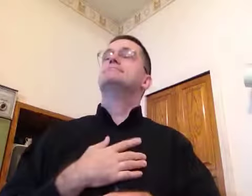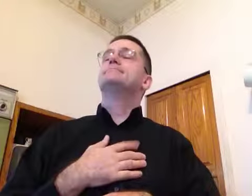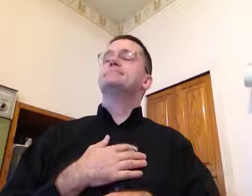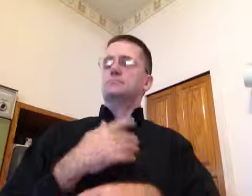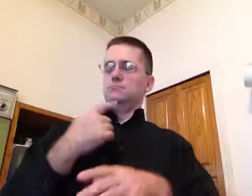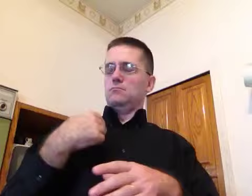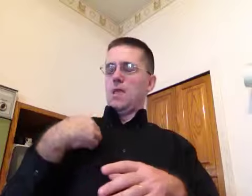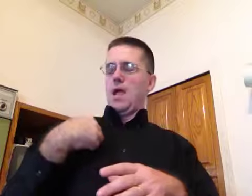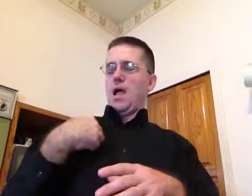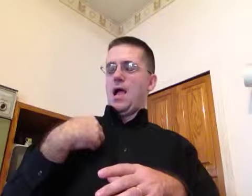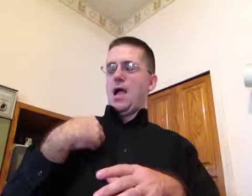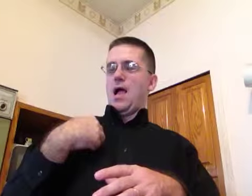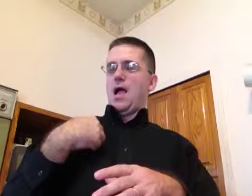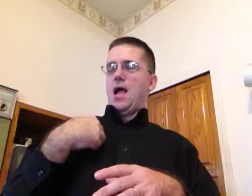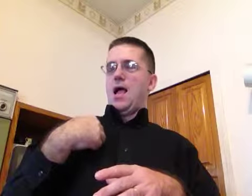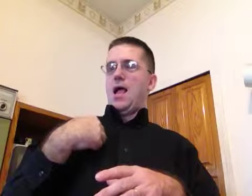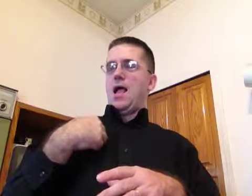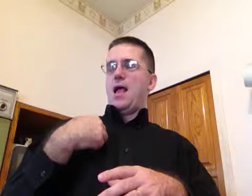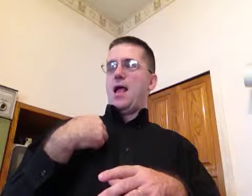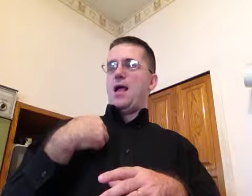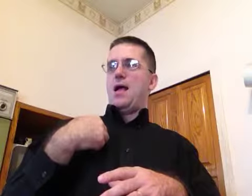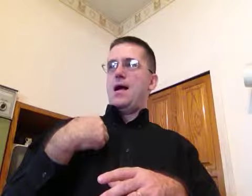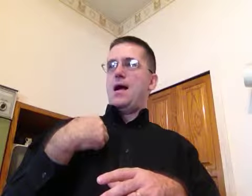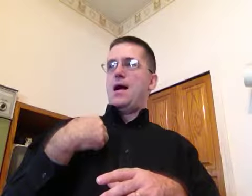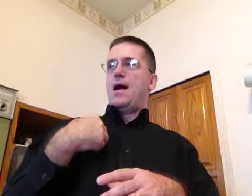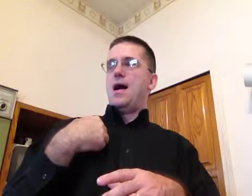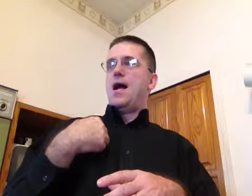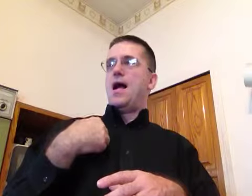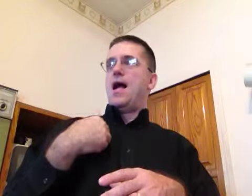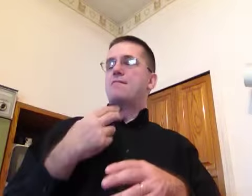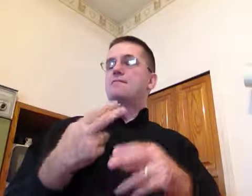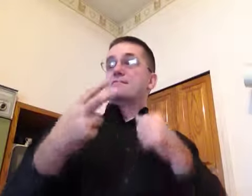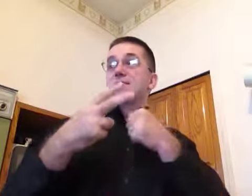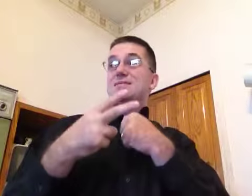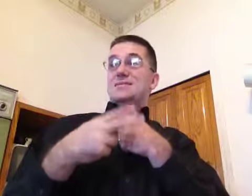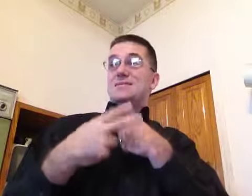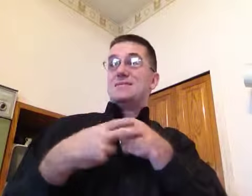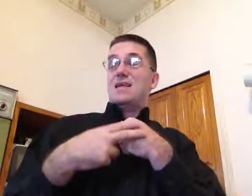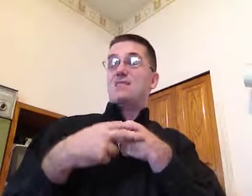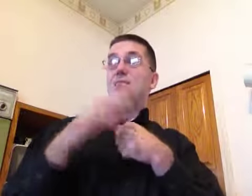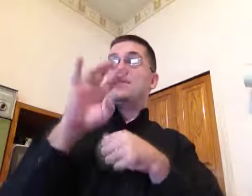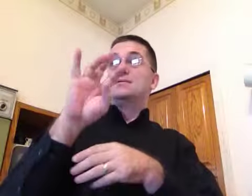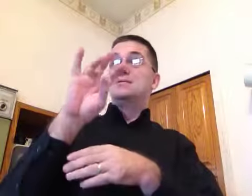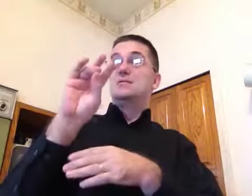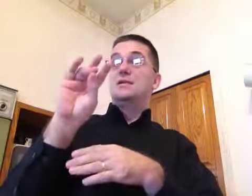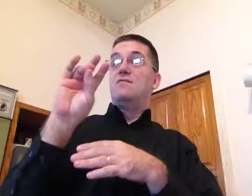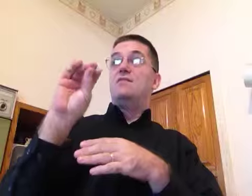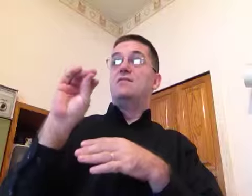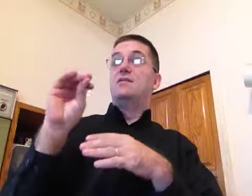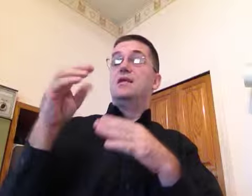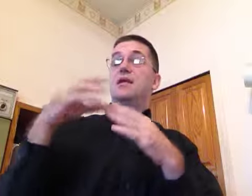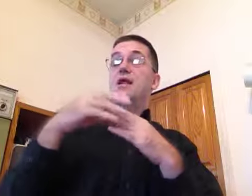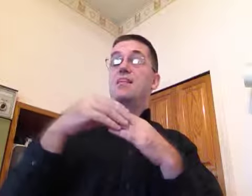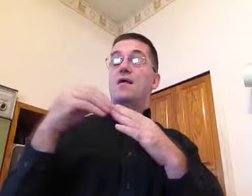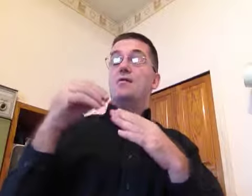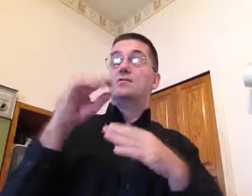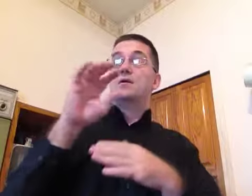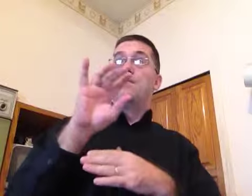year alone close to $70,000. Have about $80,000 in the bank, about $15,000 in my